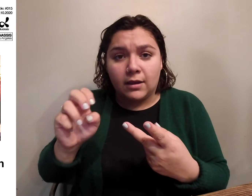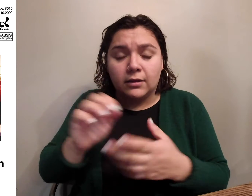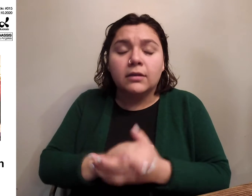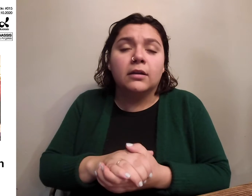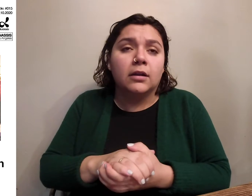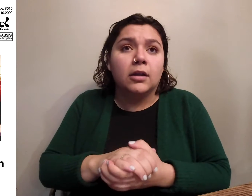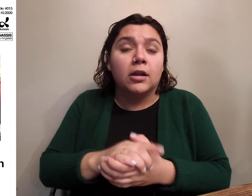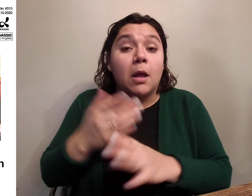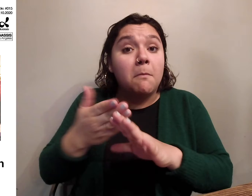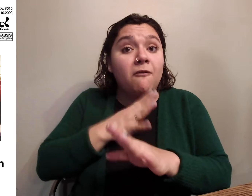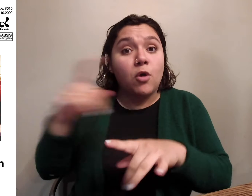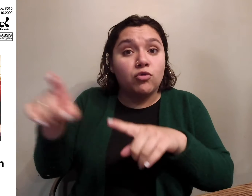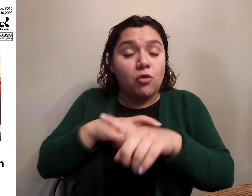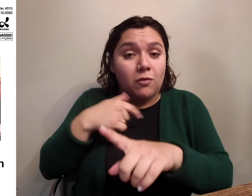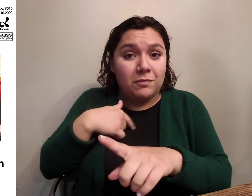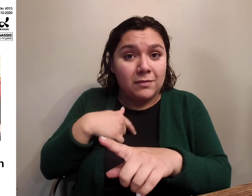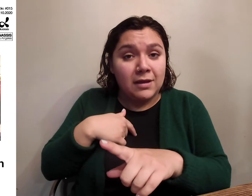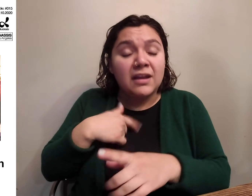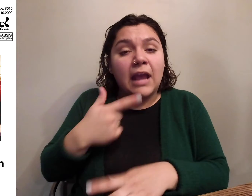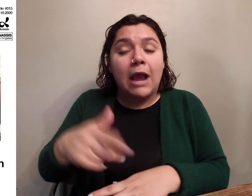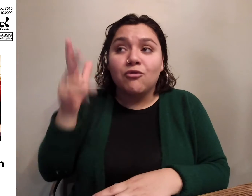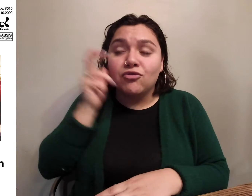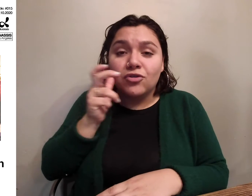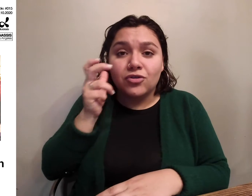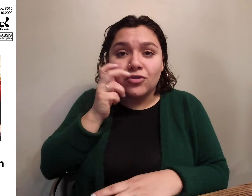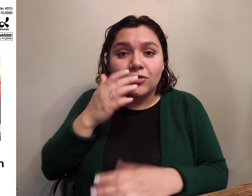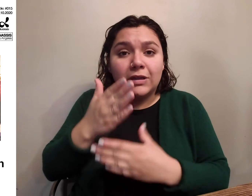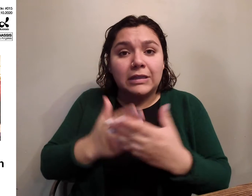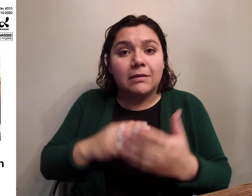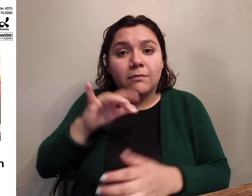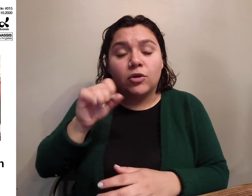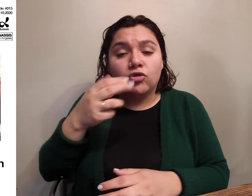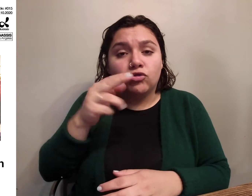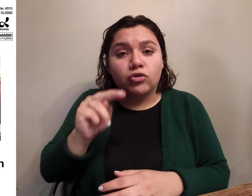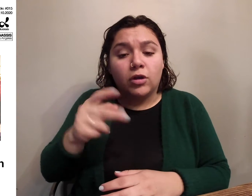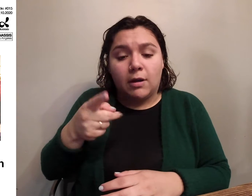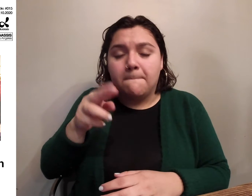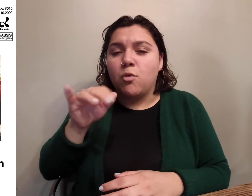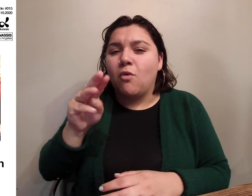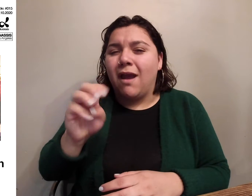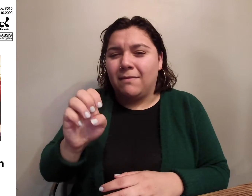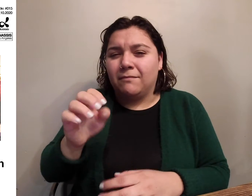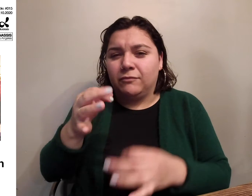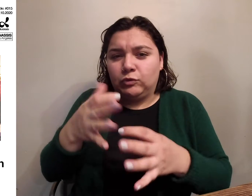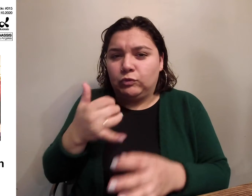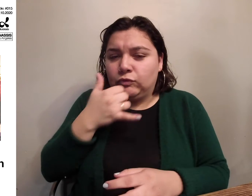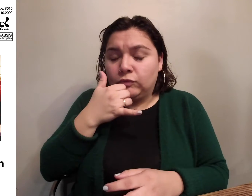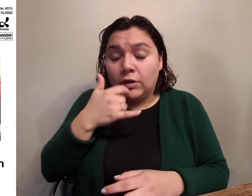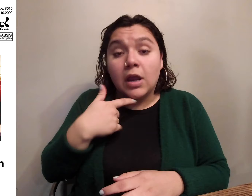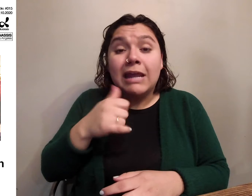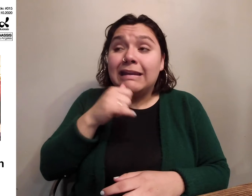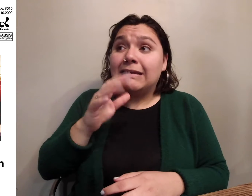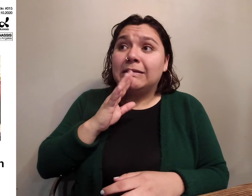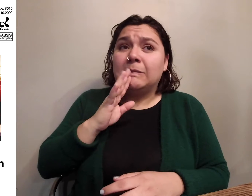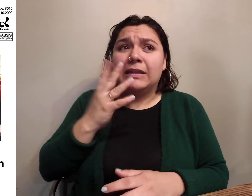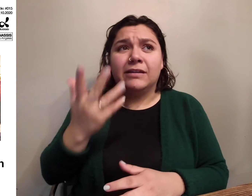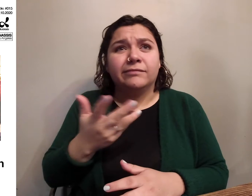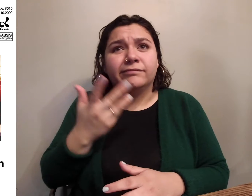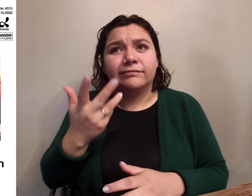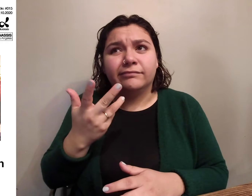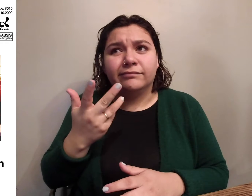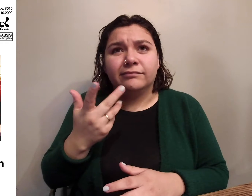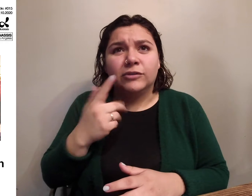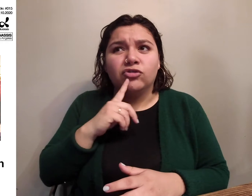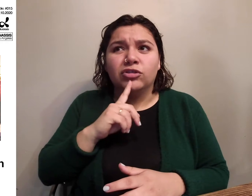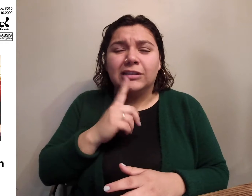And just before you called, in fact, I was listening to some of John Prine's songs, not just to get solace from hearing